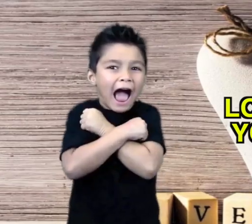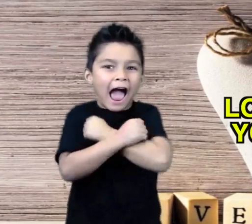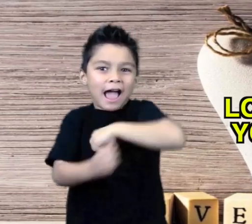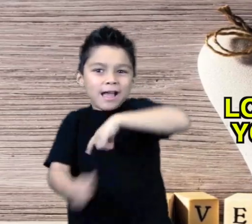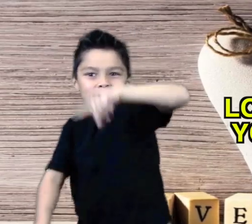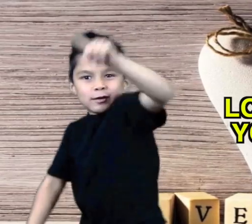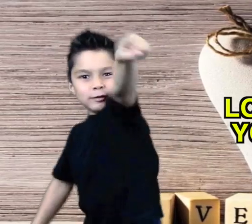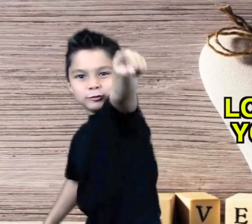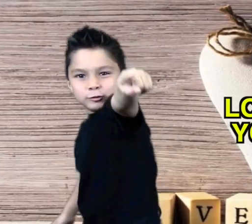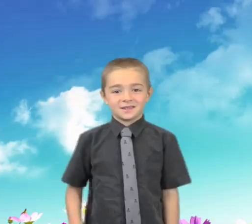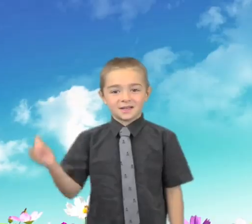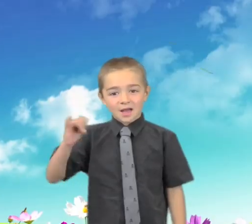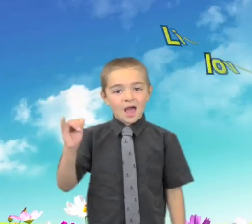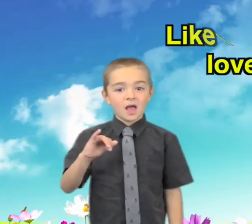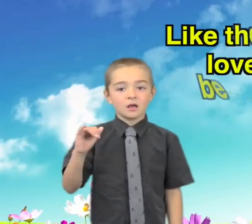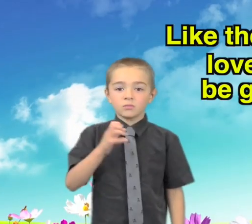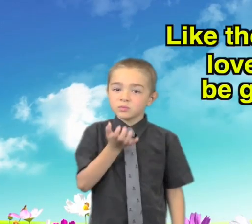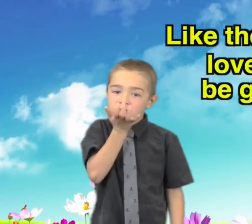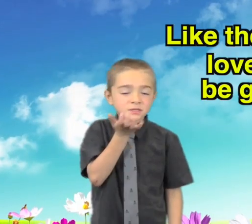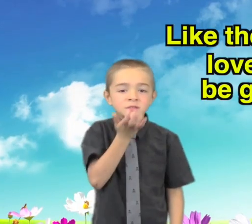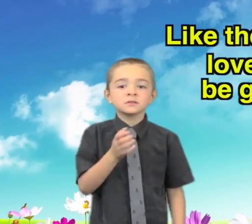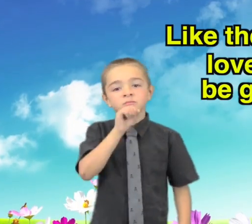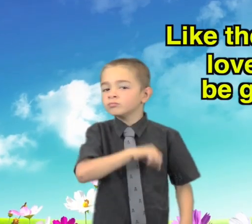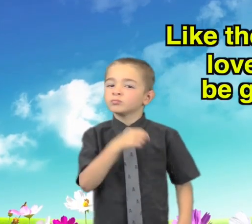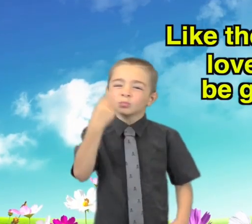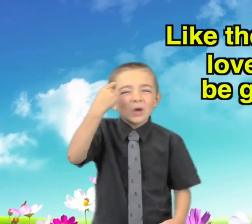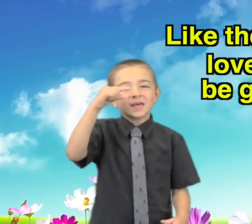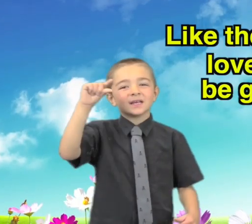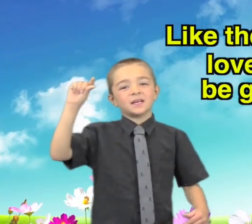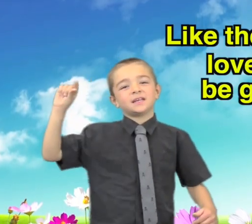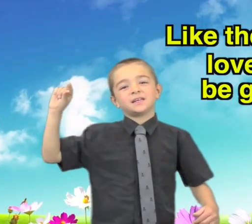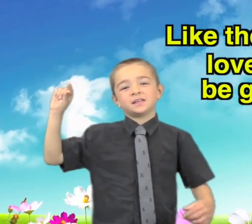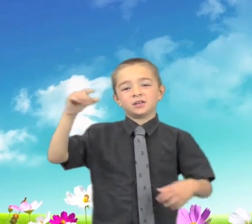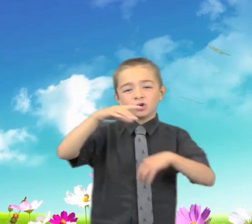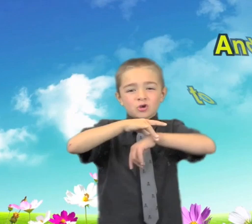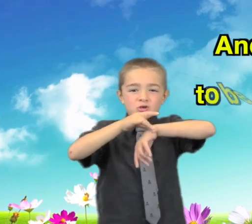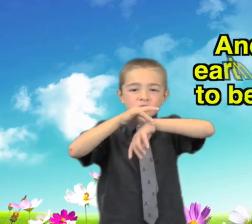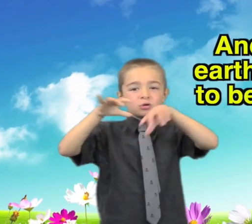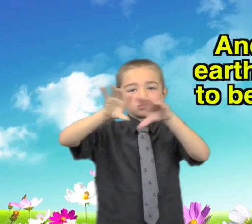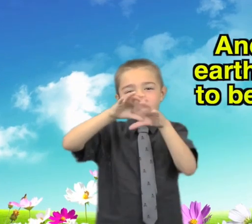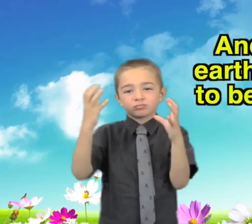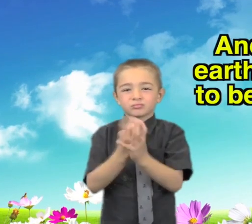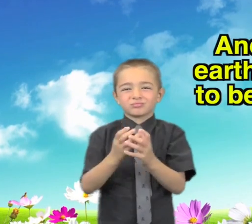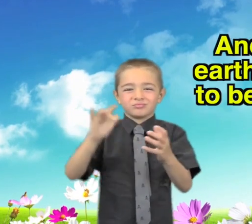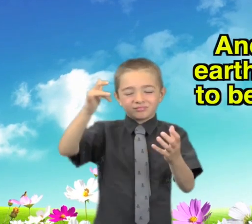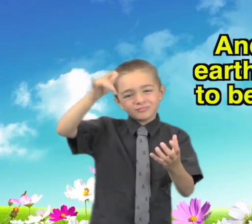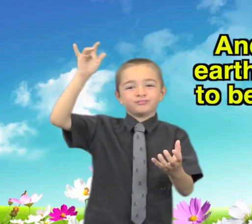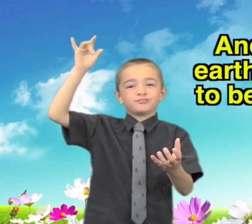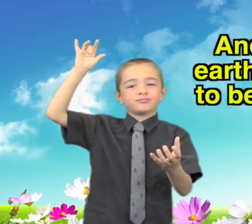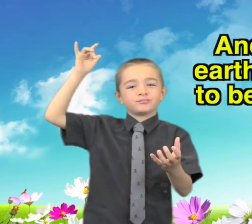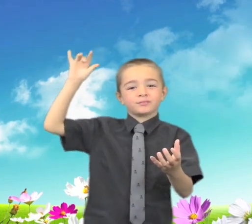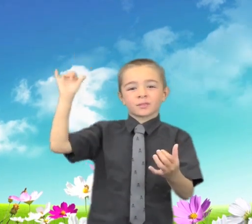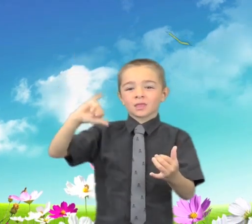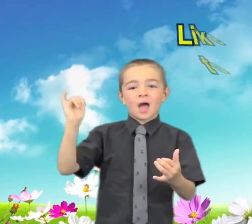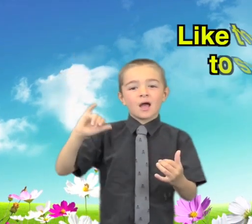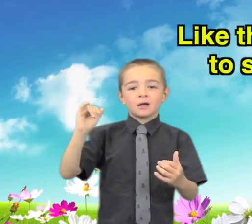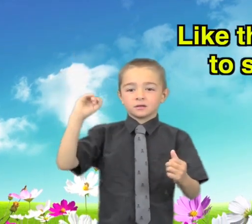love you like the grass loves to be green, and the earth loves to be clean, like the sun loves